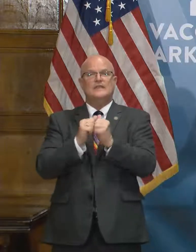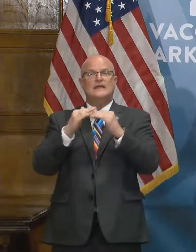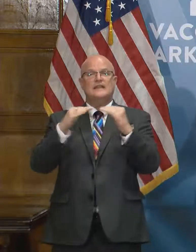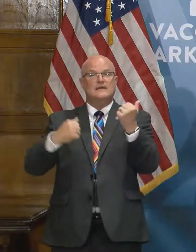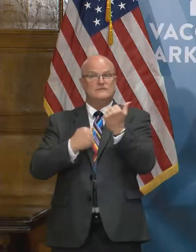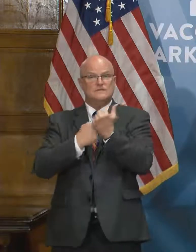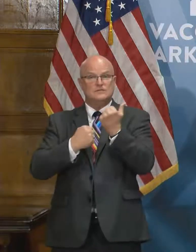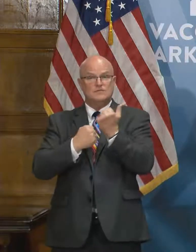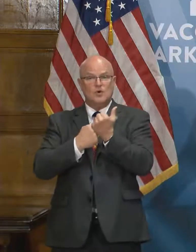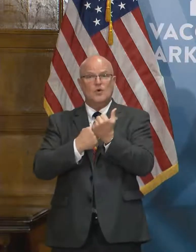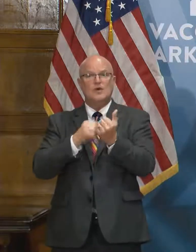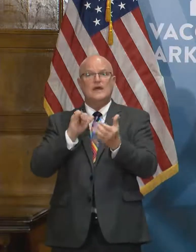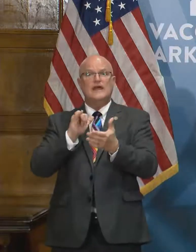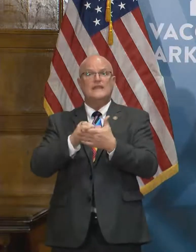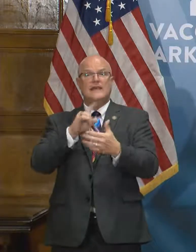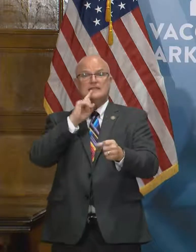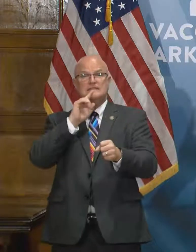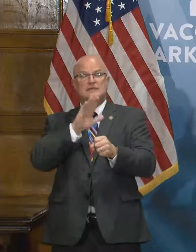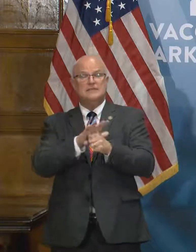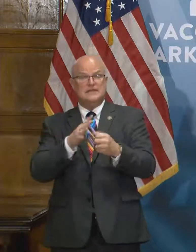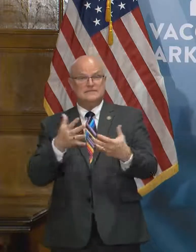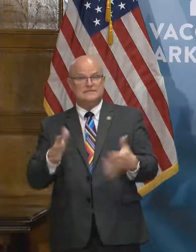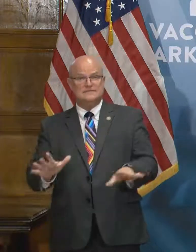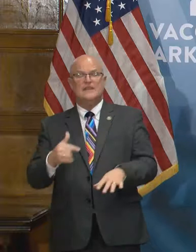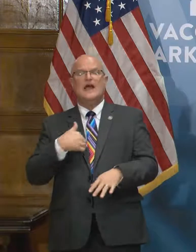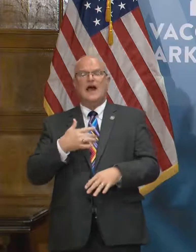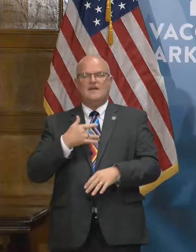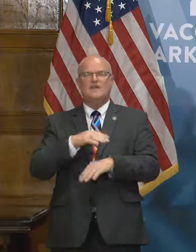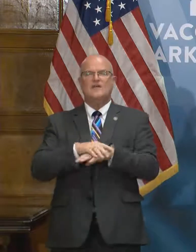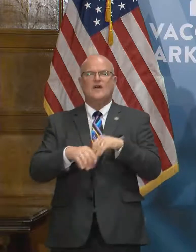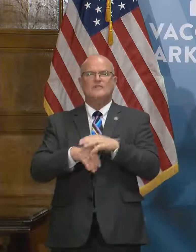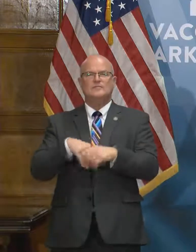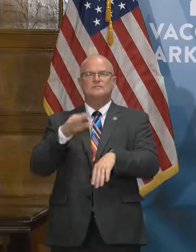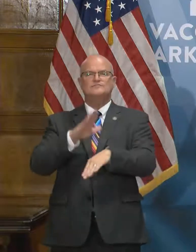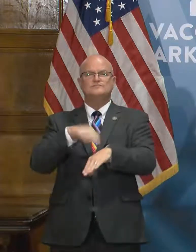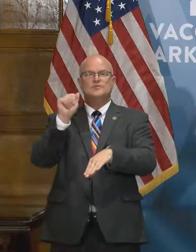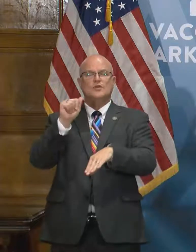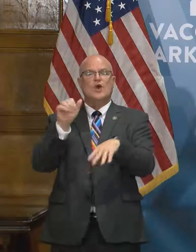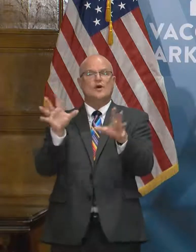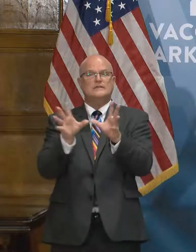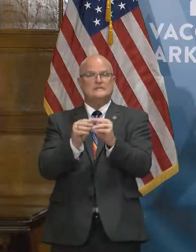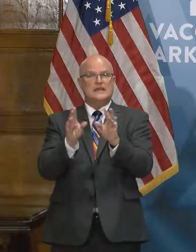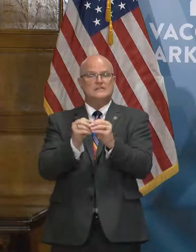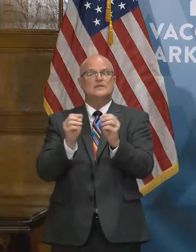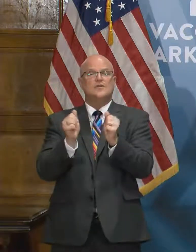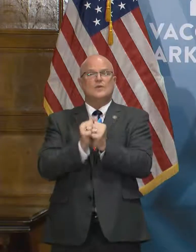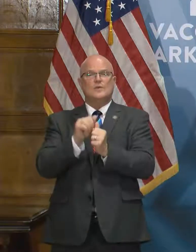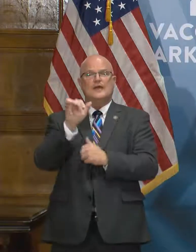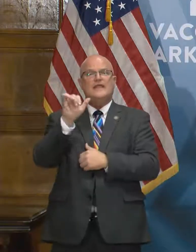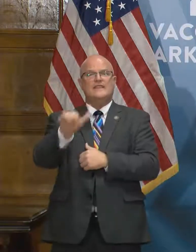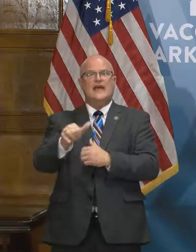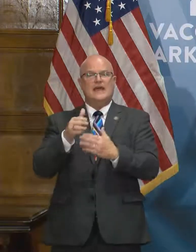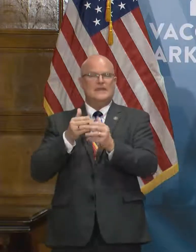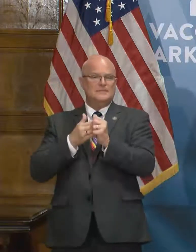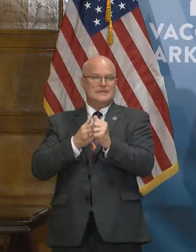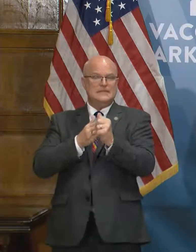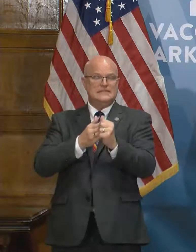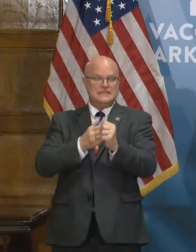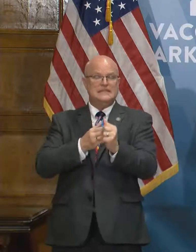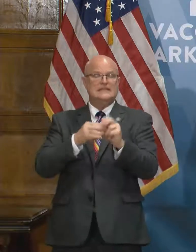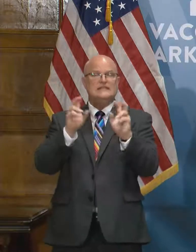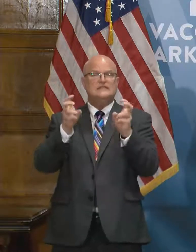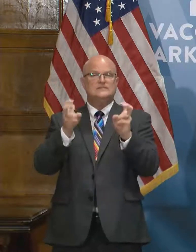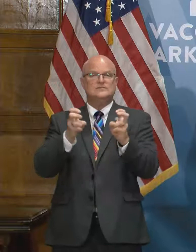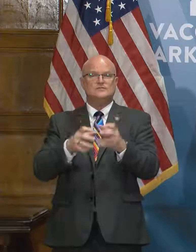of support that is committed, I feel comfortable in calling the session with that being the lead issue.